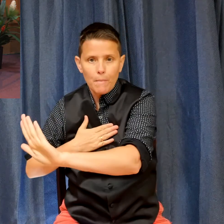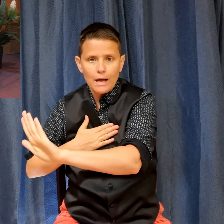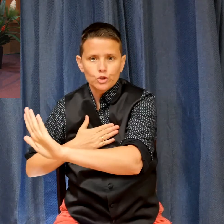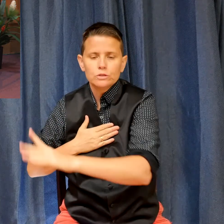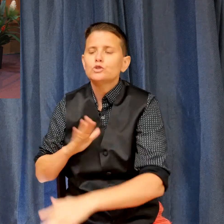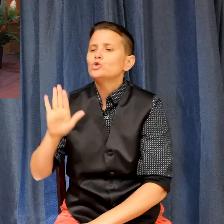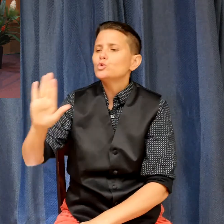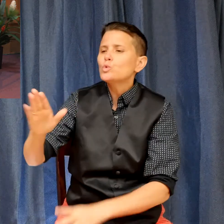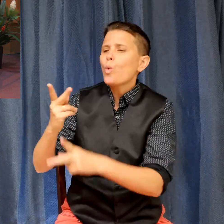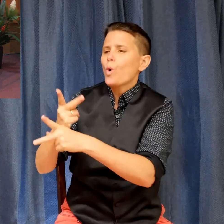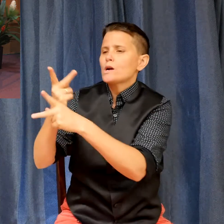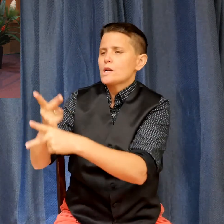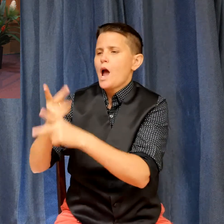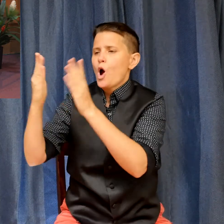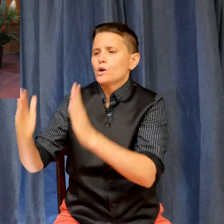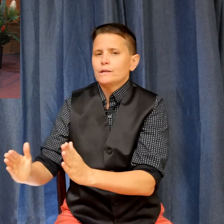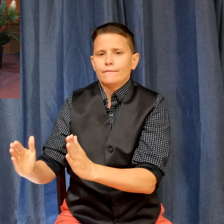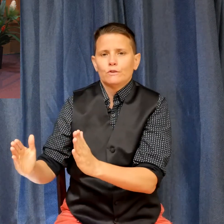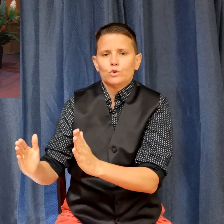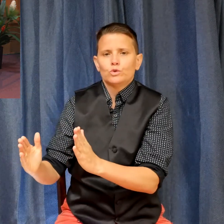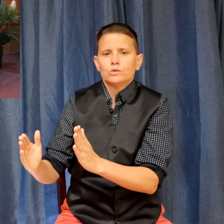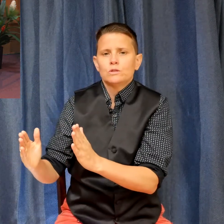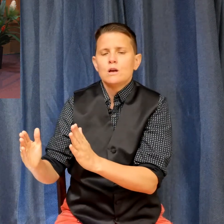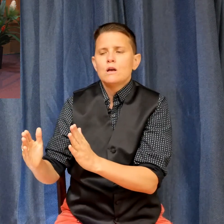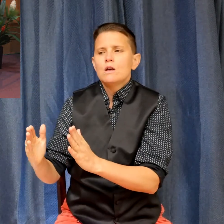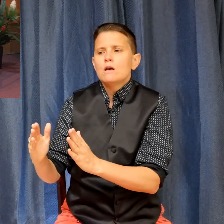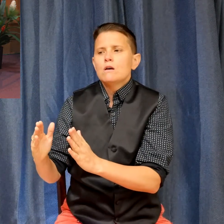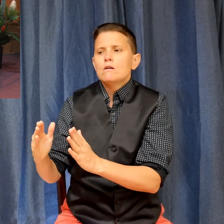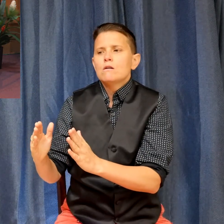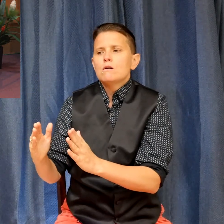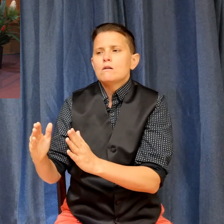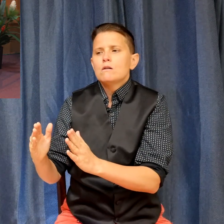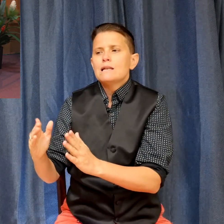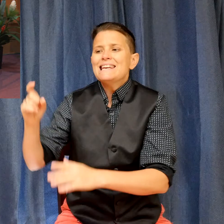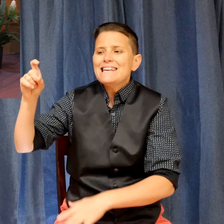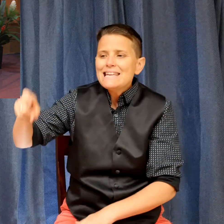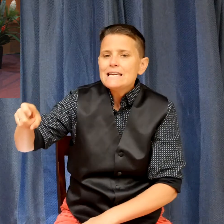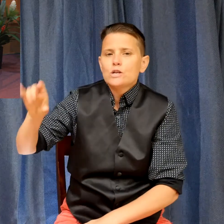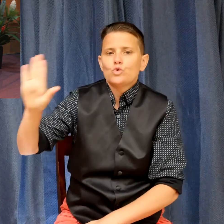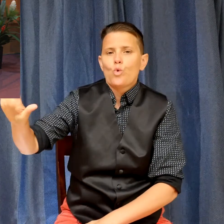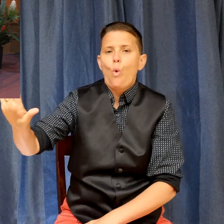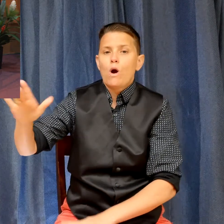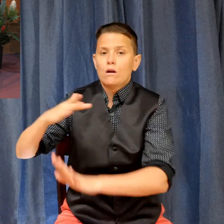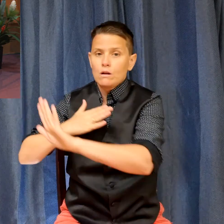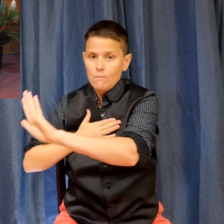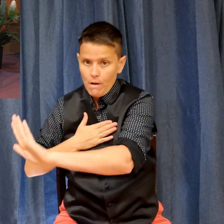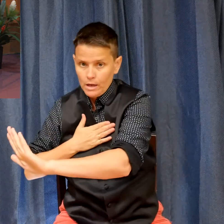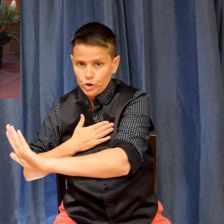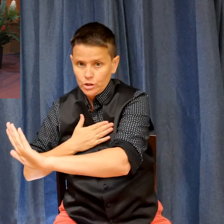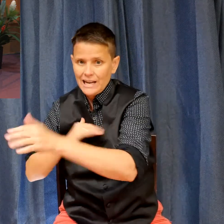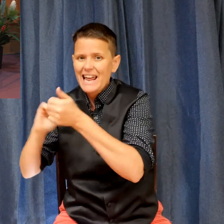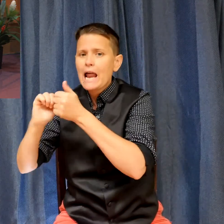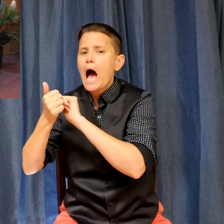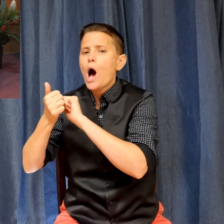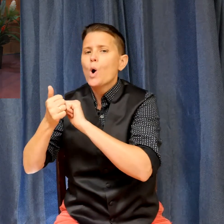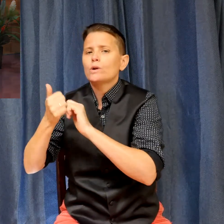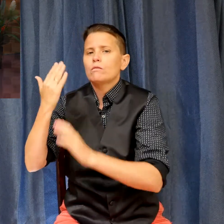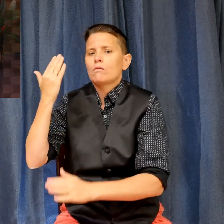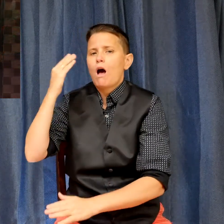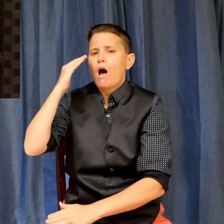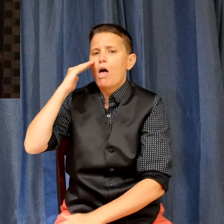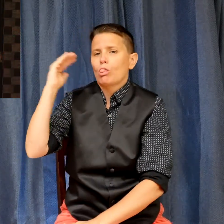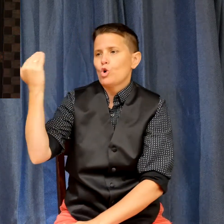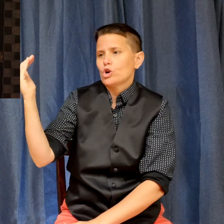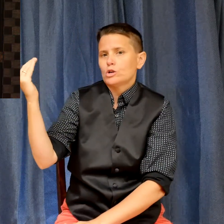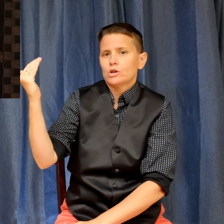your caregivers and others need your compassion, and how did that look? That's a great question. It is a great question, and I